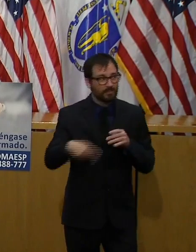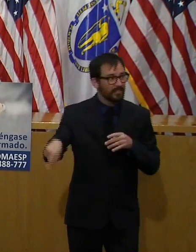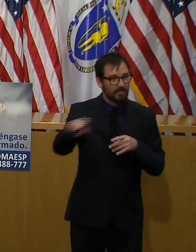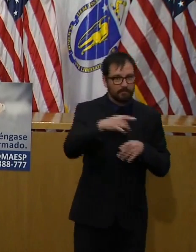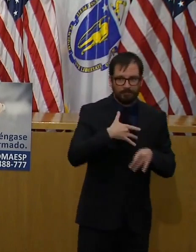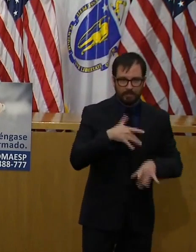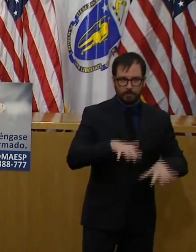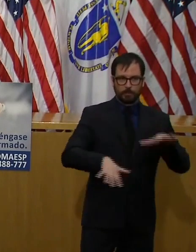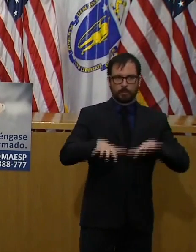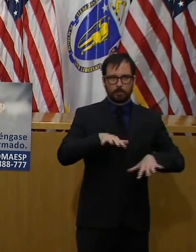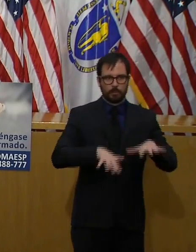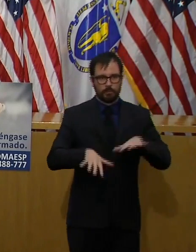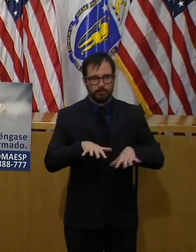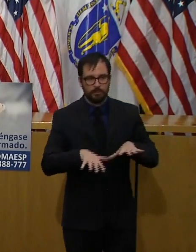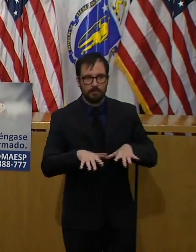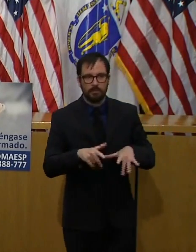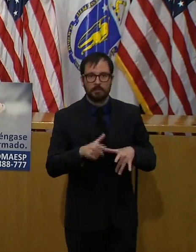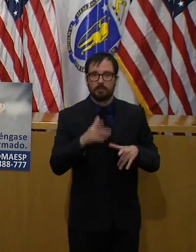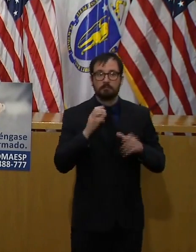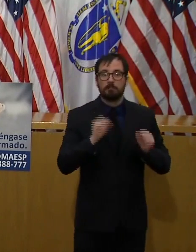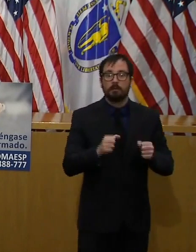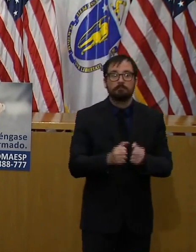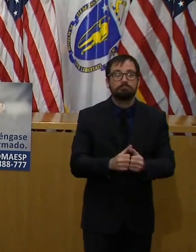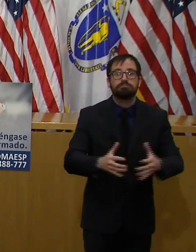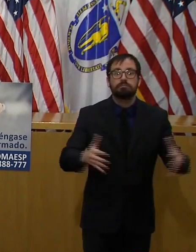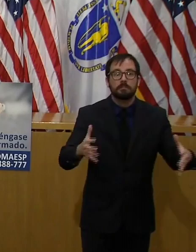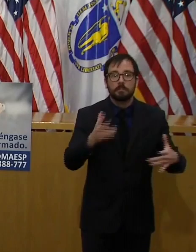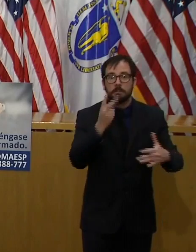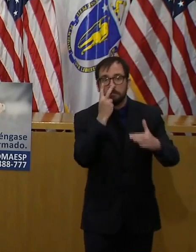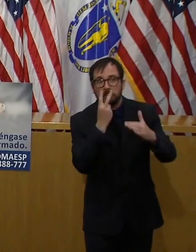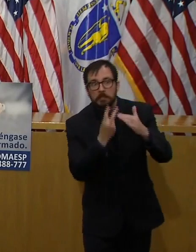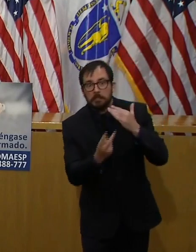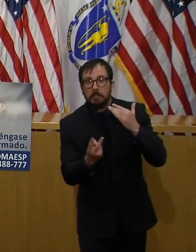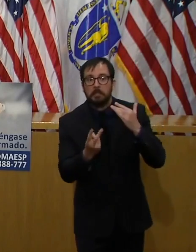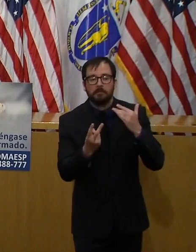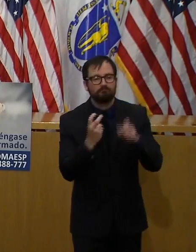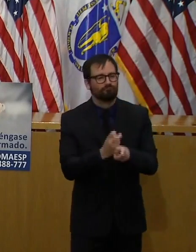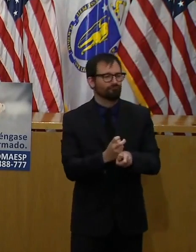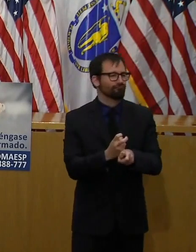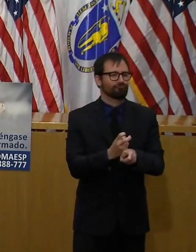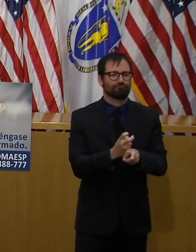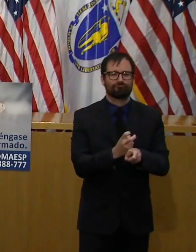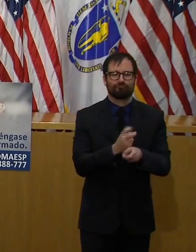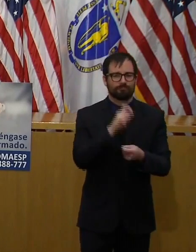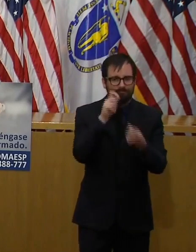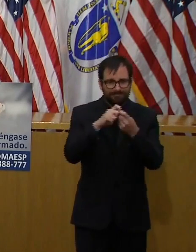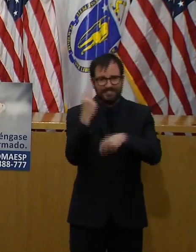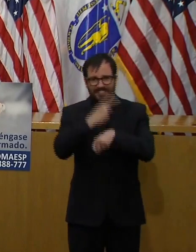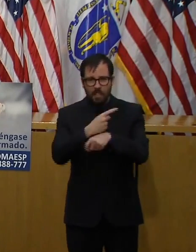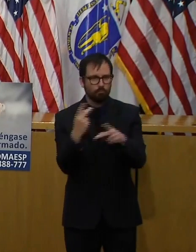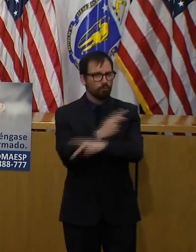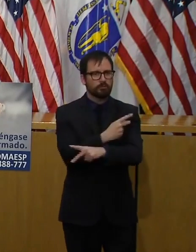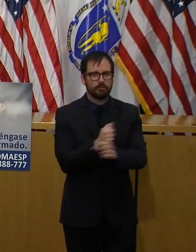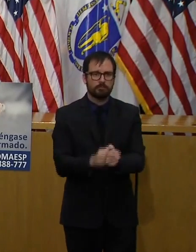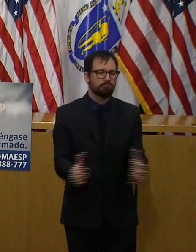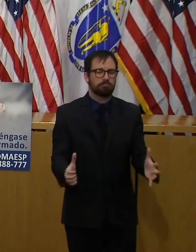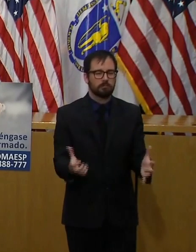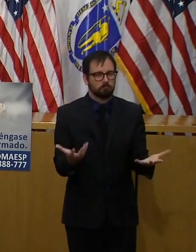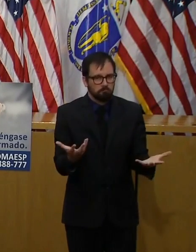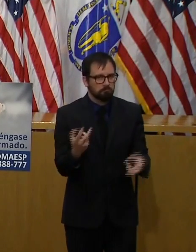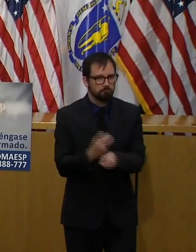killed when we all do our jobs to slow the spread. I know it's been a long time, but letting up now would only result in greater